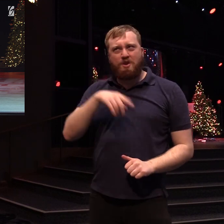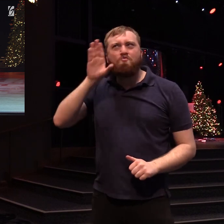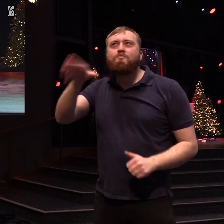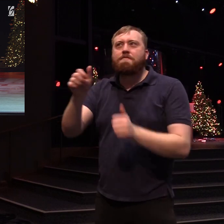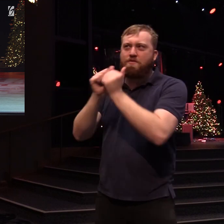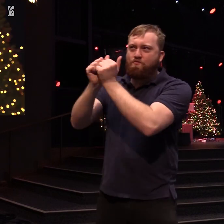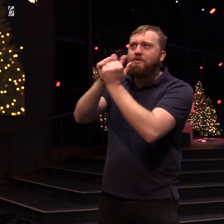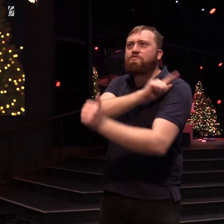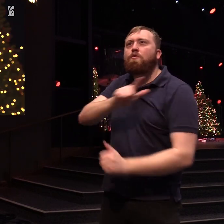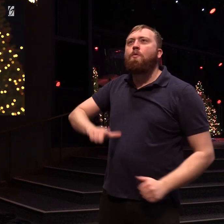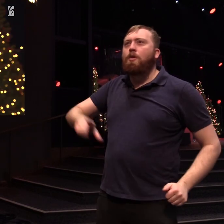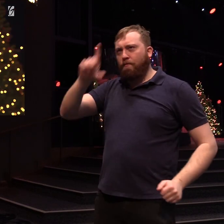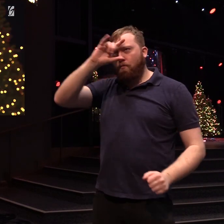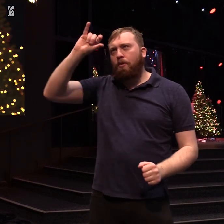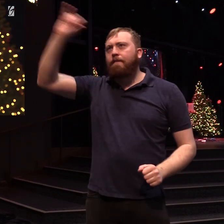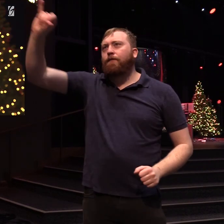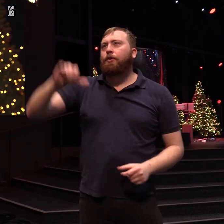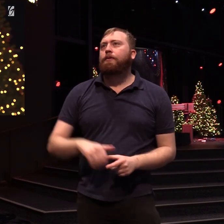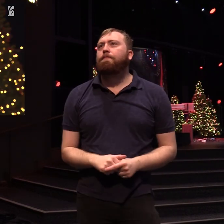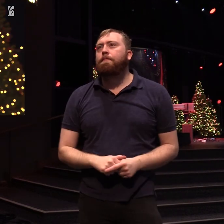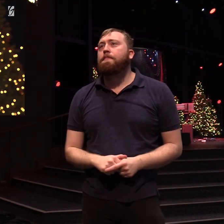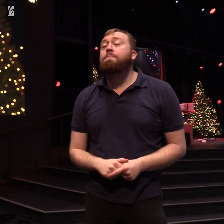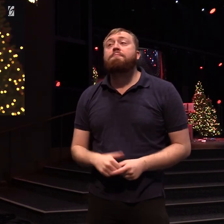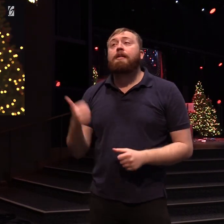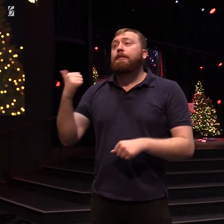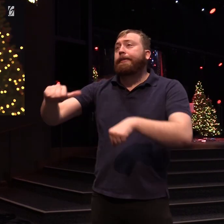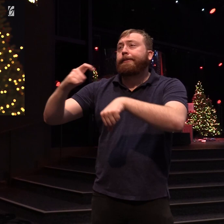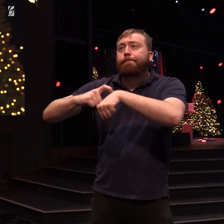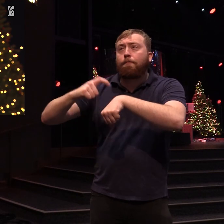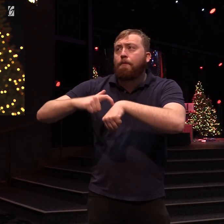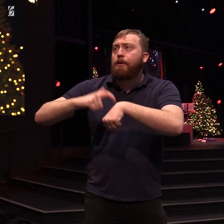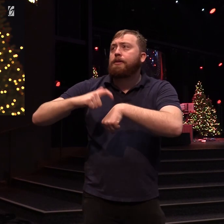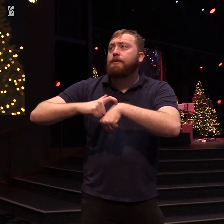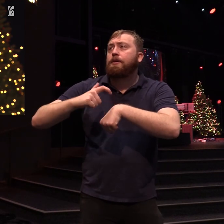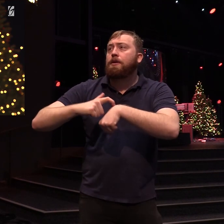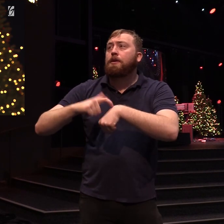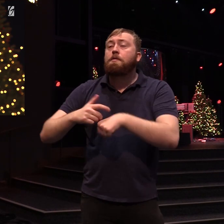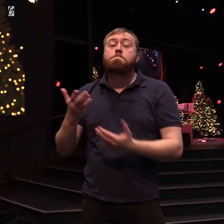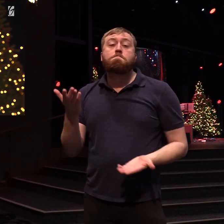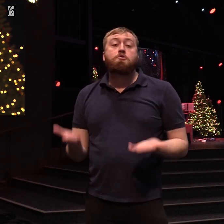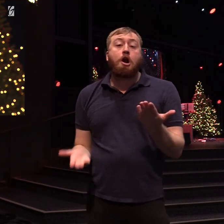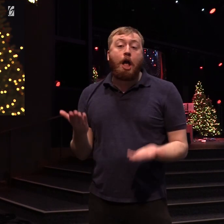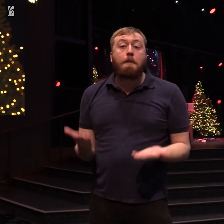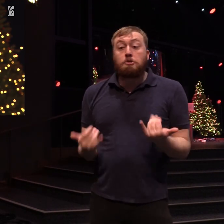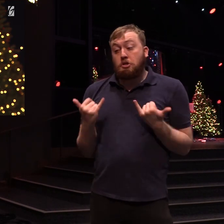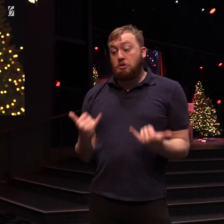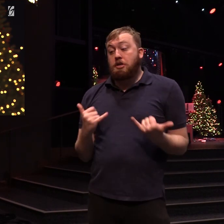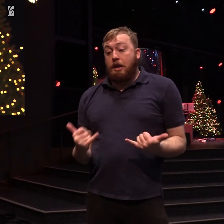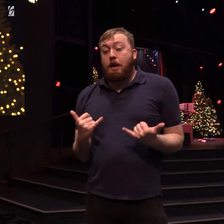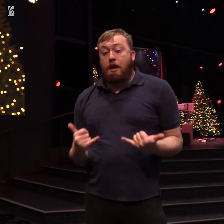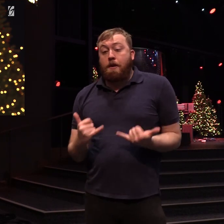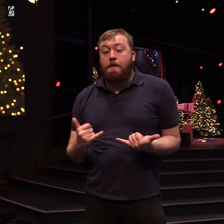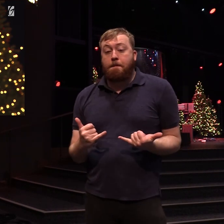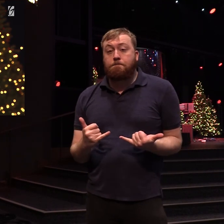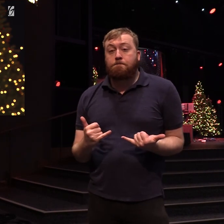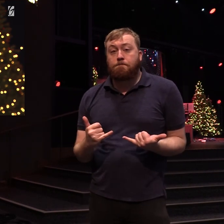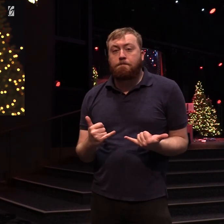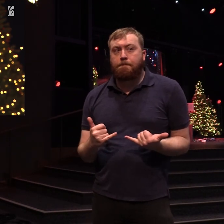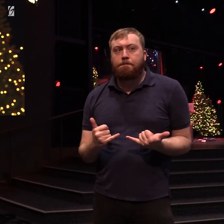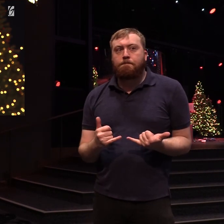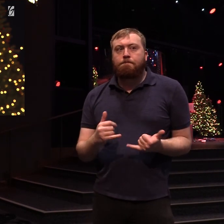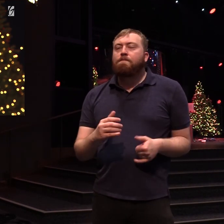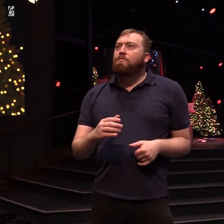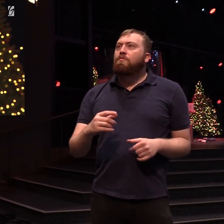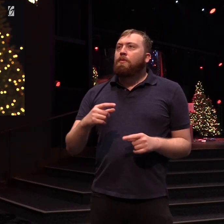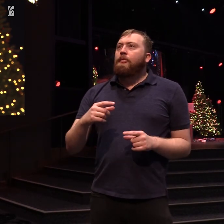Lord forever. At any point, perhaps today, Christians will, upon